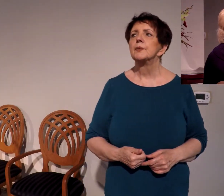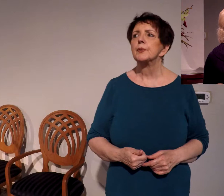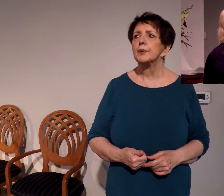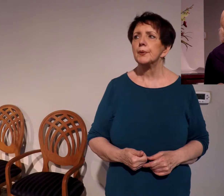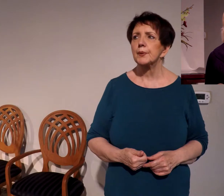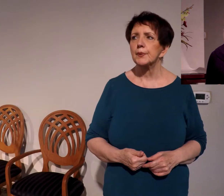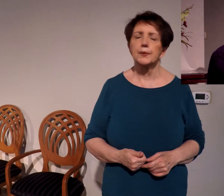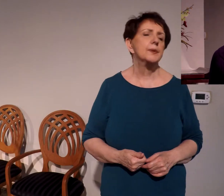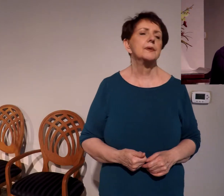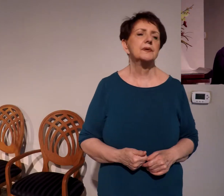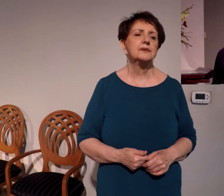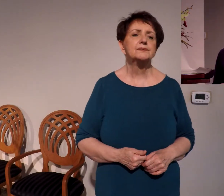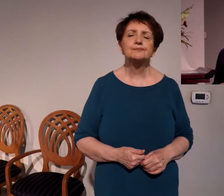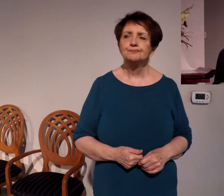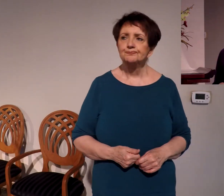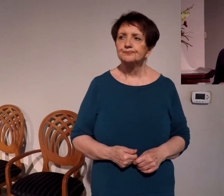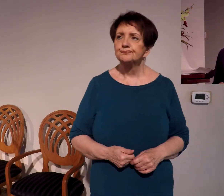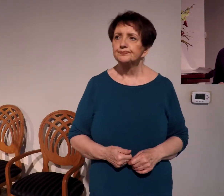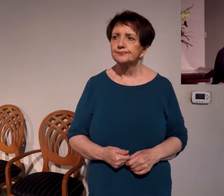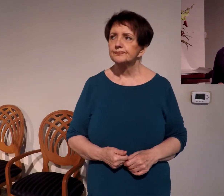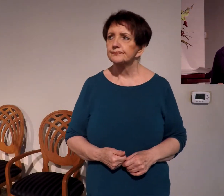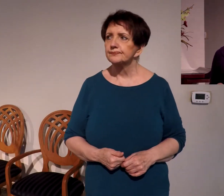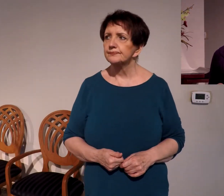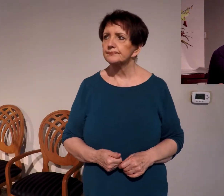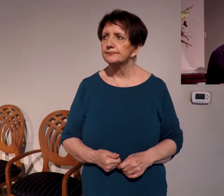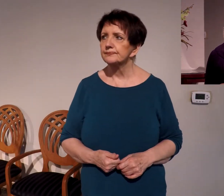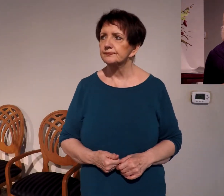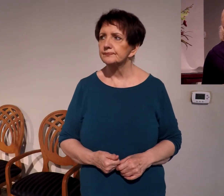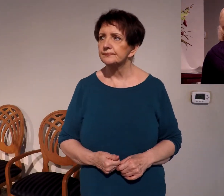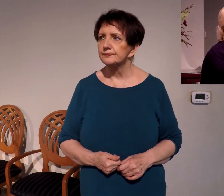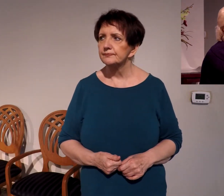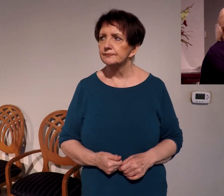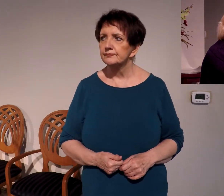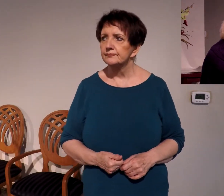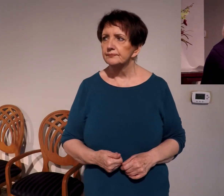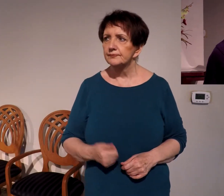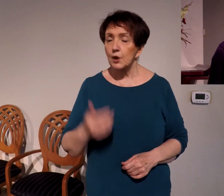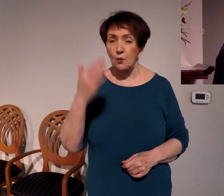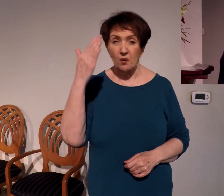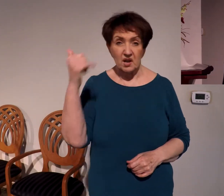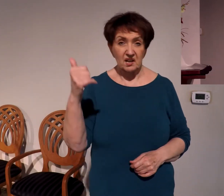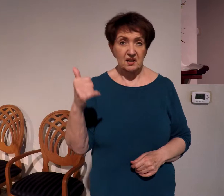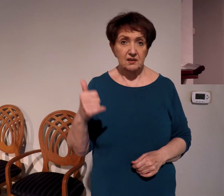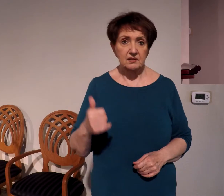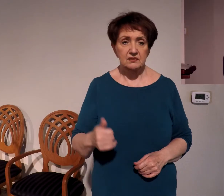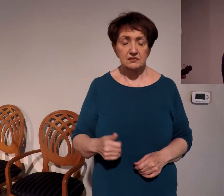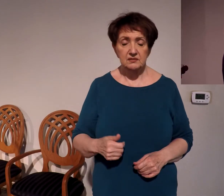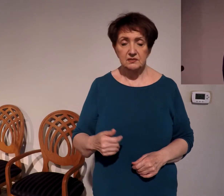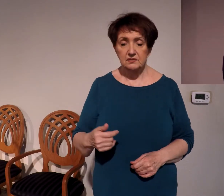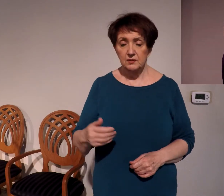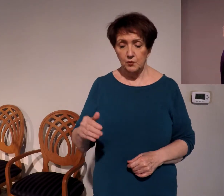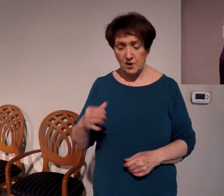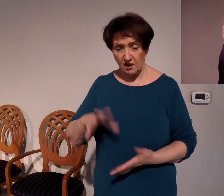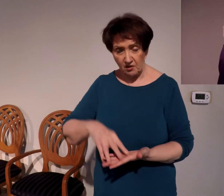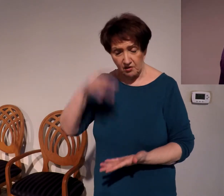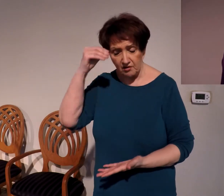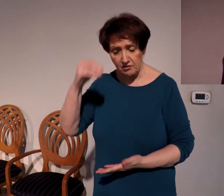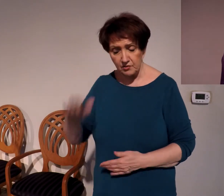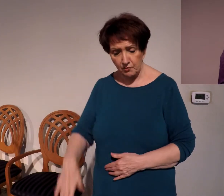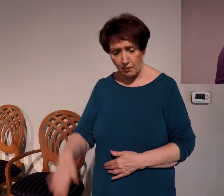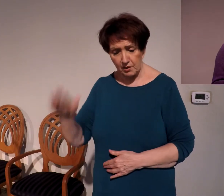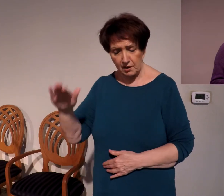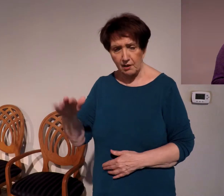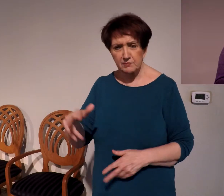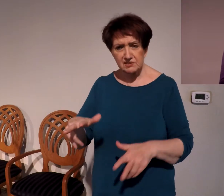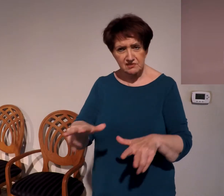ahead of ourselves, our responsibility and obligation for ourselves. Because what? We were taught it's selfish, right? You'll lose